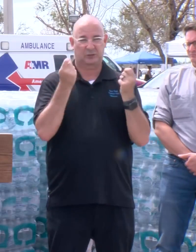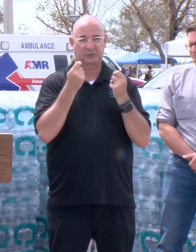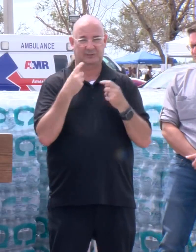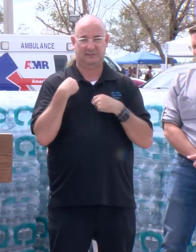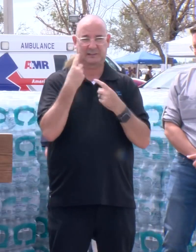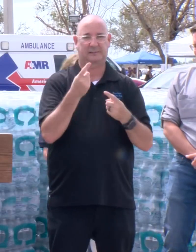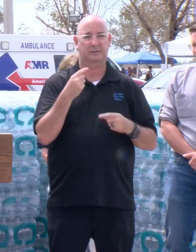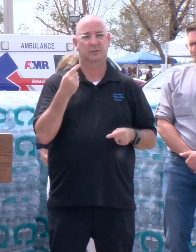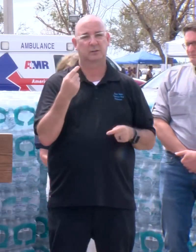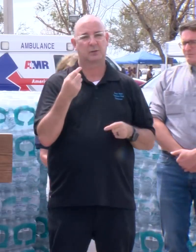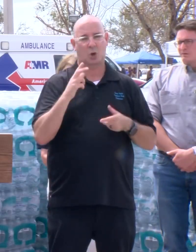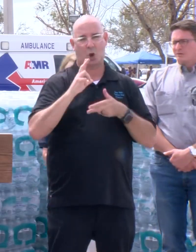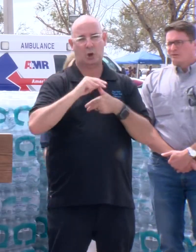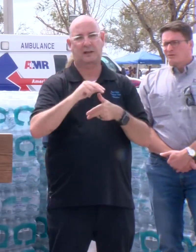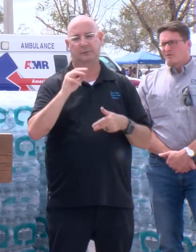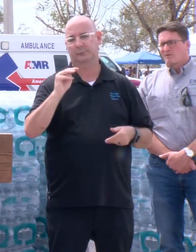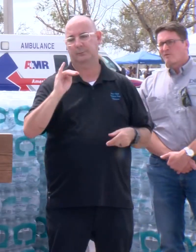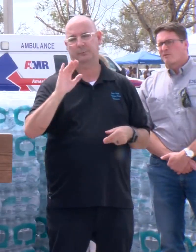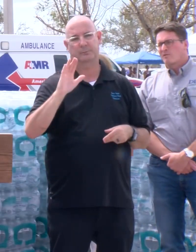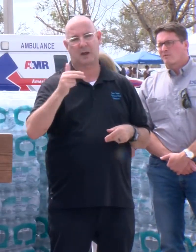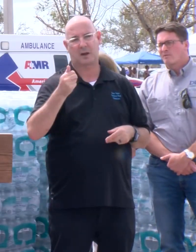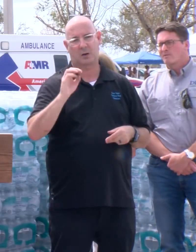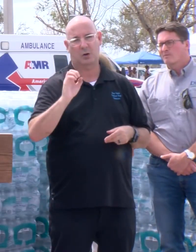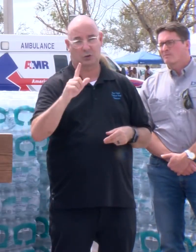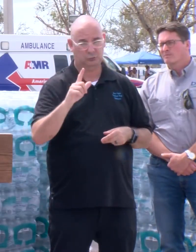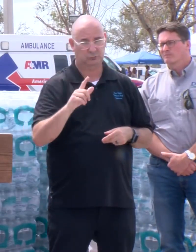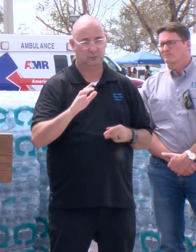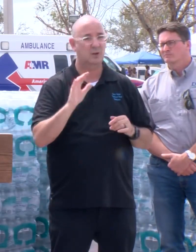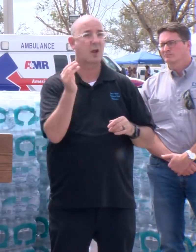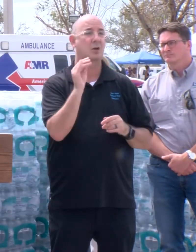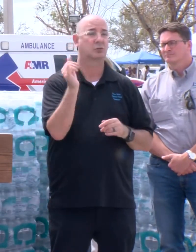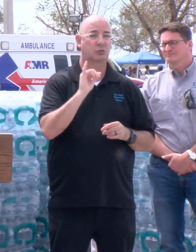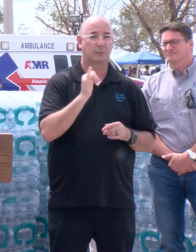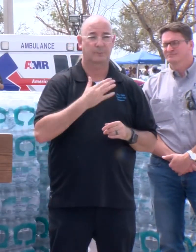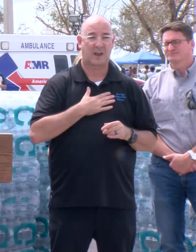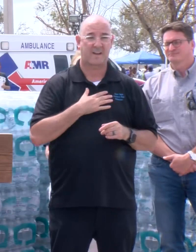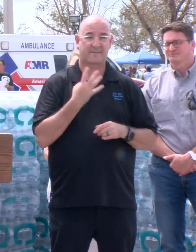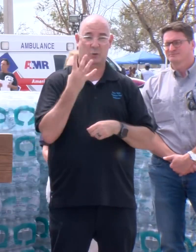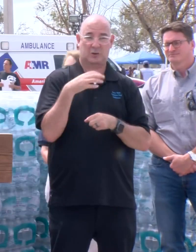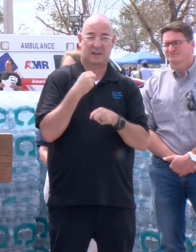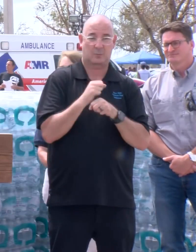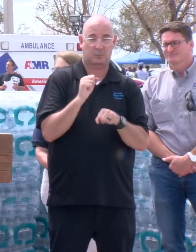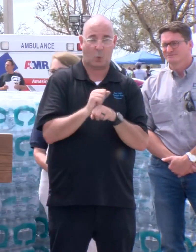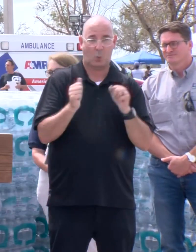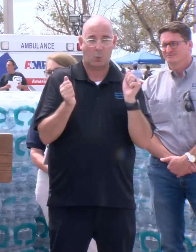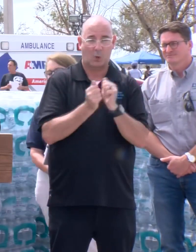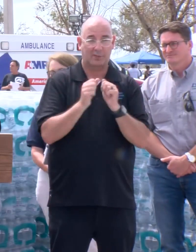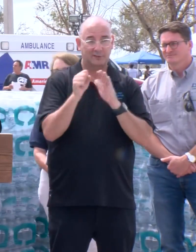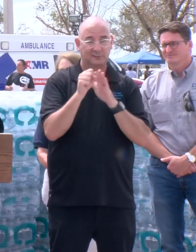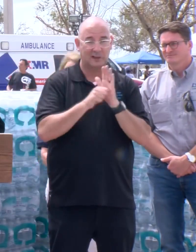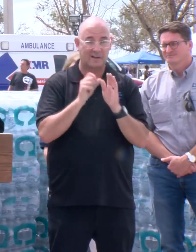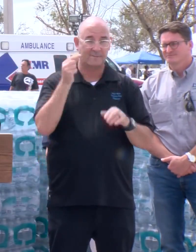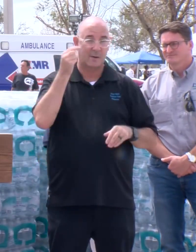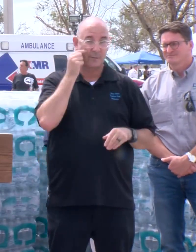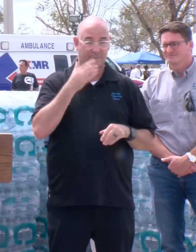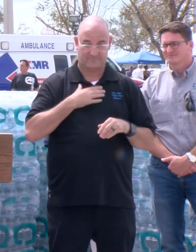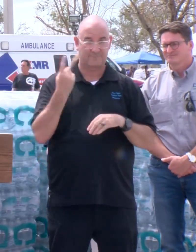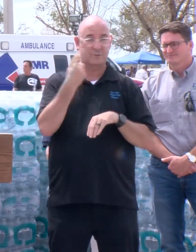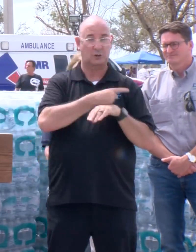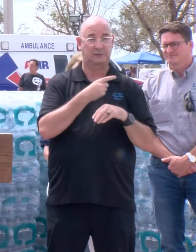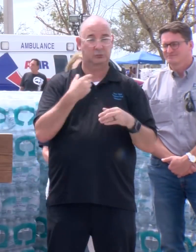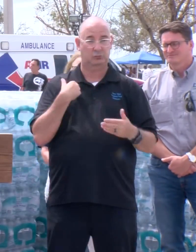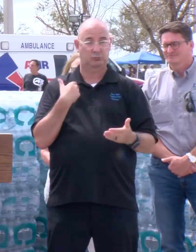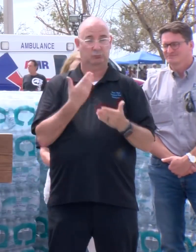impact in the Panhandle. It also just happens to be my 4 year with state government. Yes, the first day I got to state government, I had a Cat